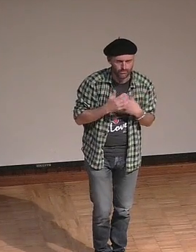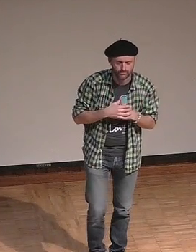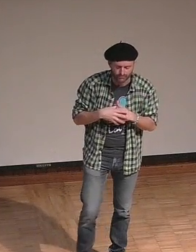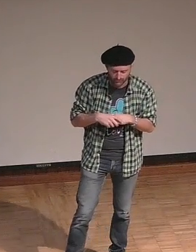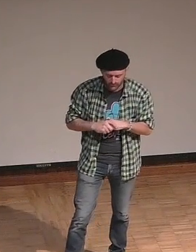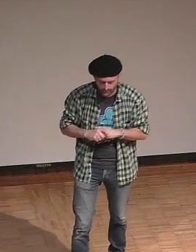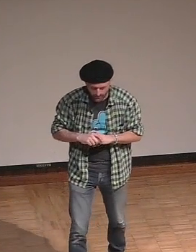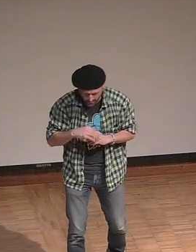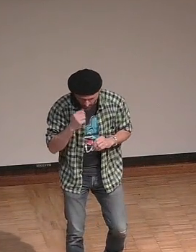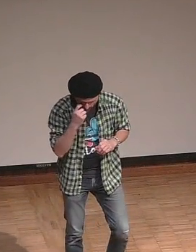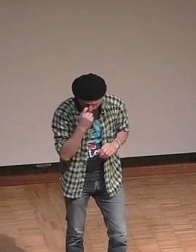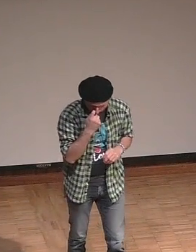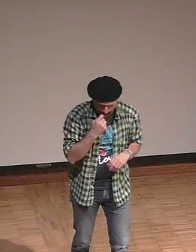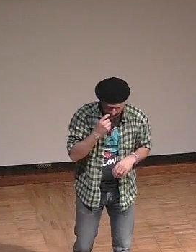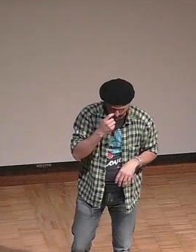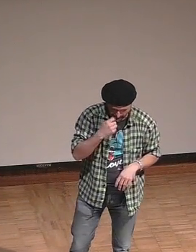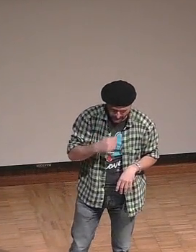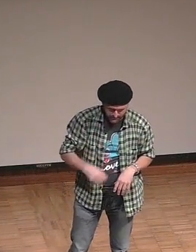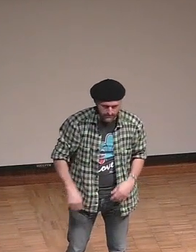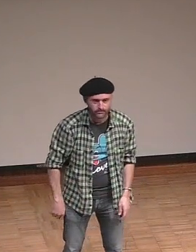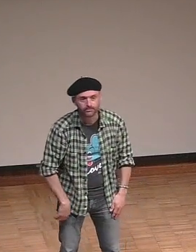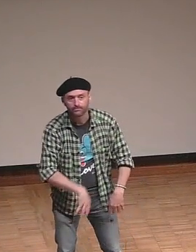I've already told you all the things that are going to be in this story, so just watch for that.